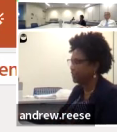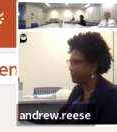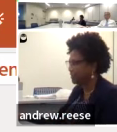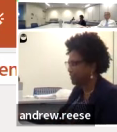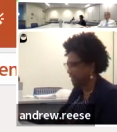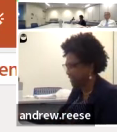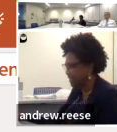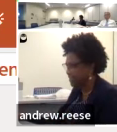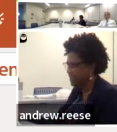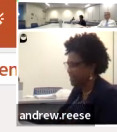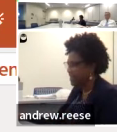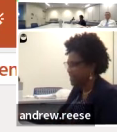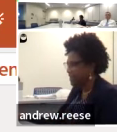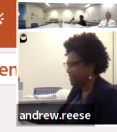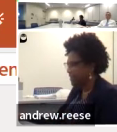state that the job is located.